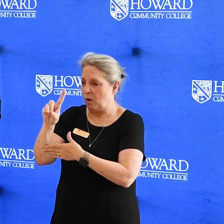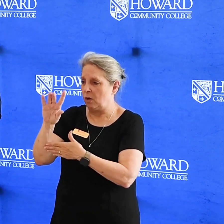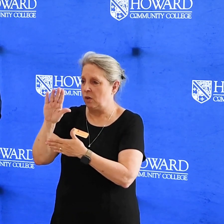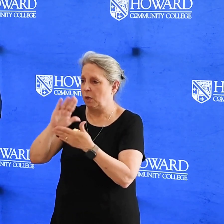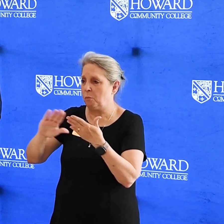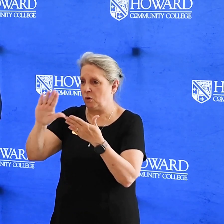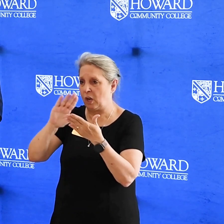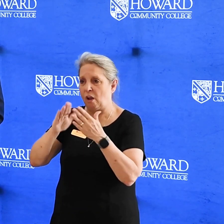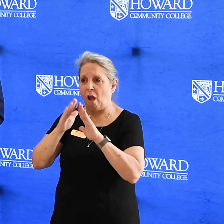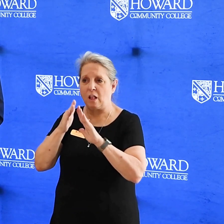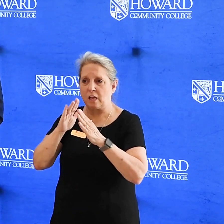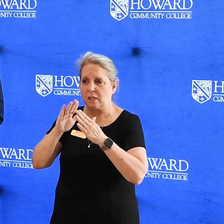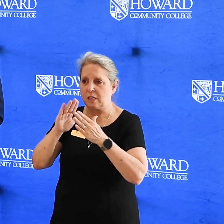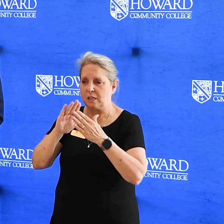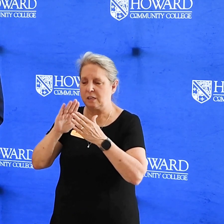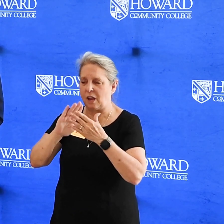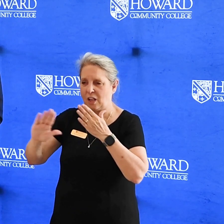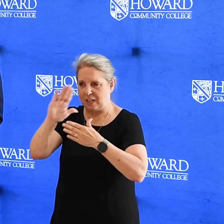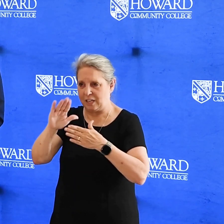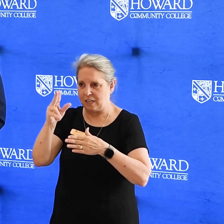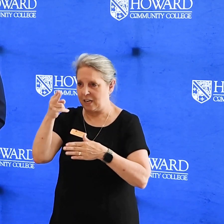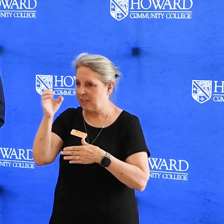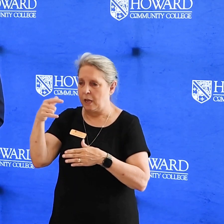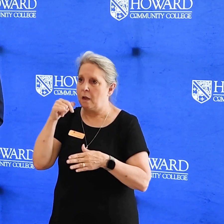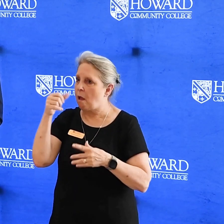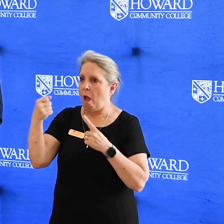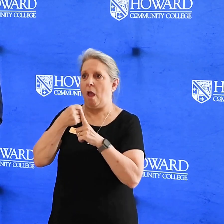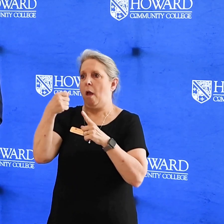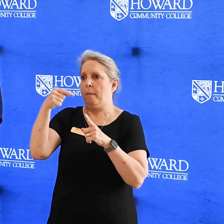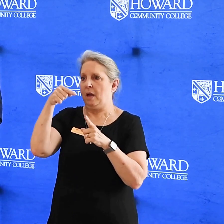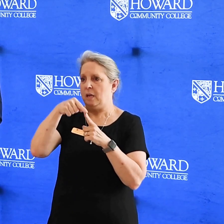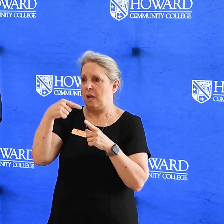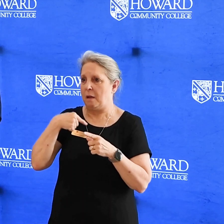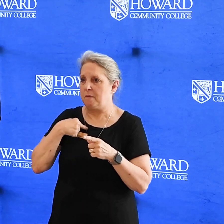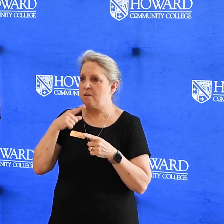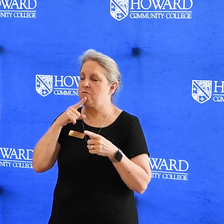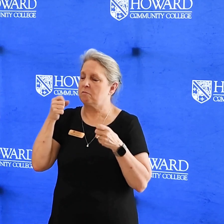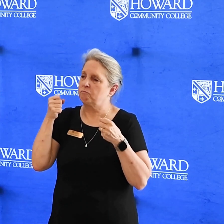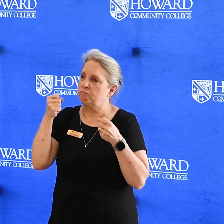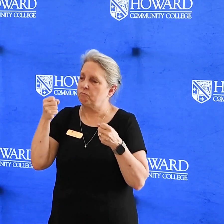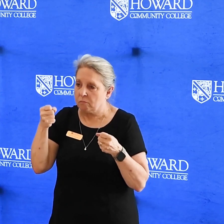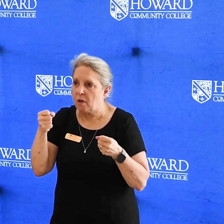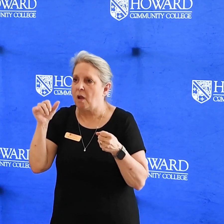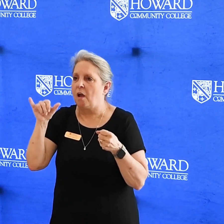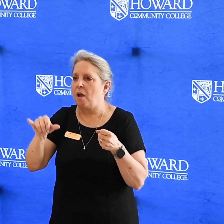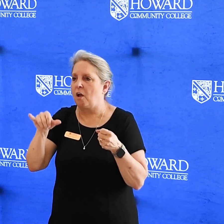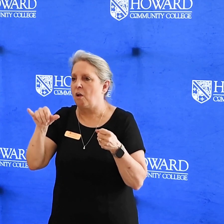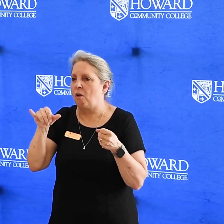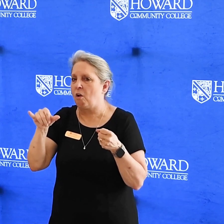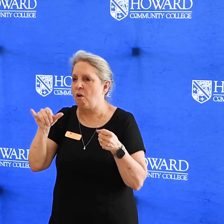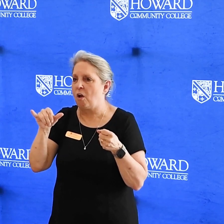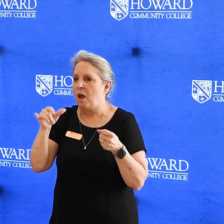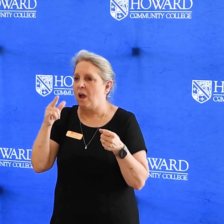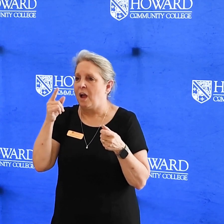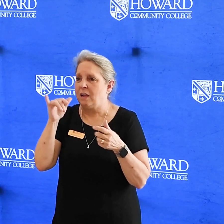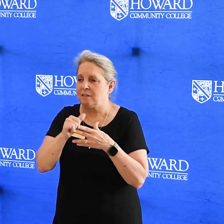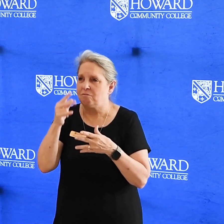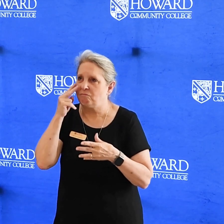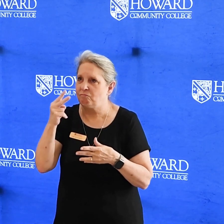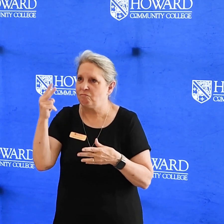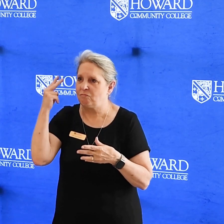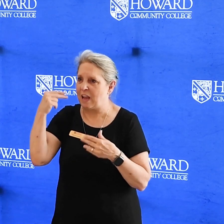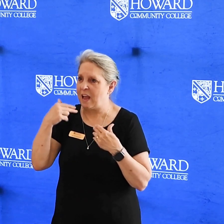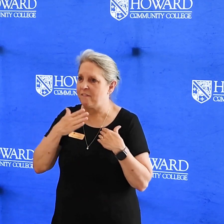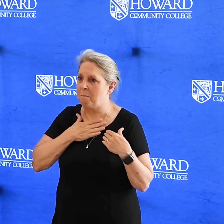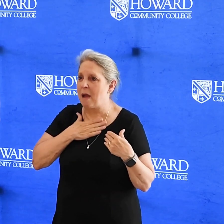College, and it didn't hit me until I was on my way in. The nostalgia of